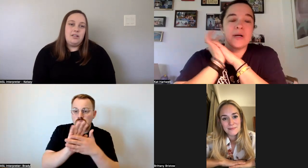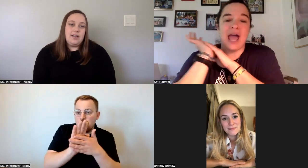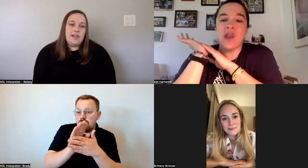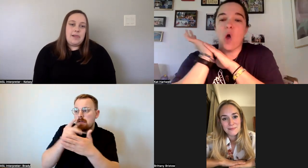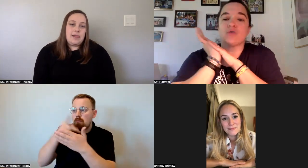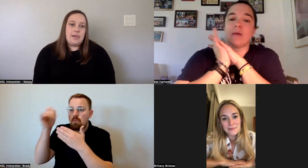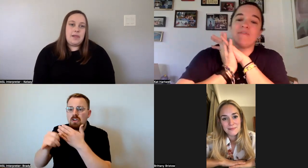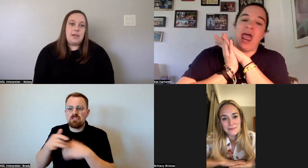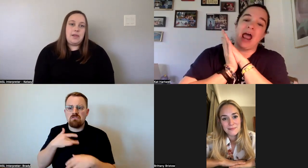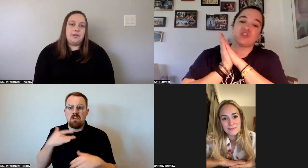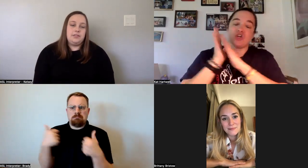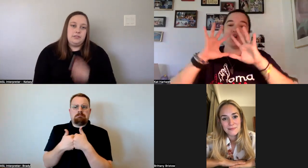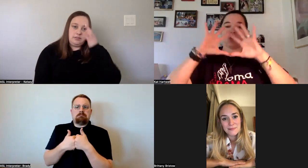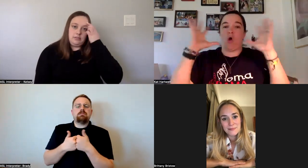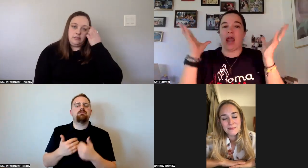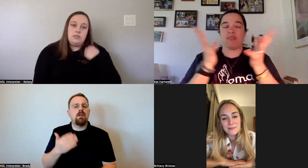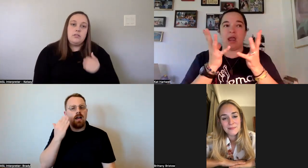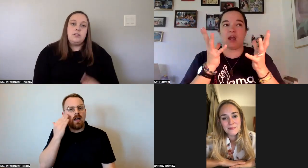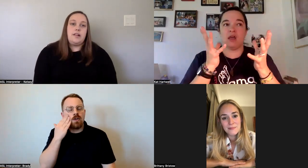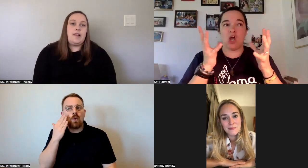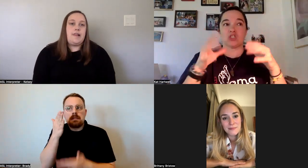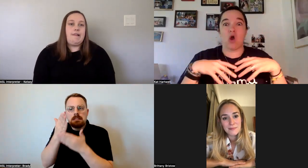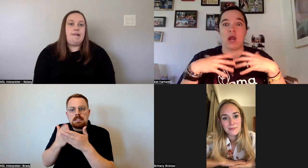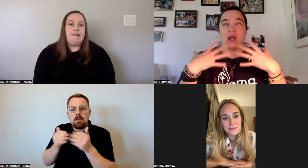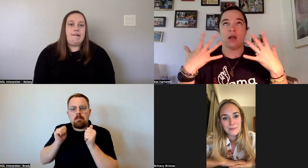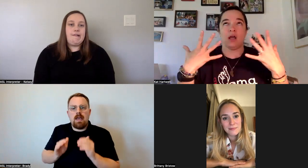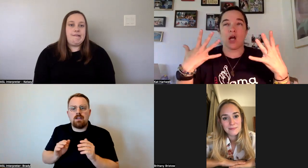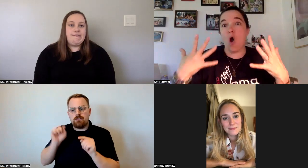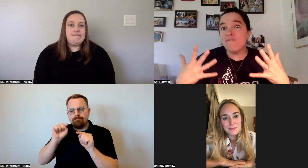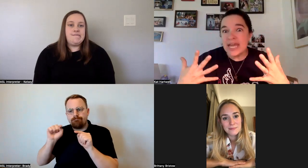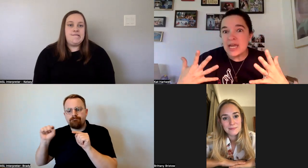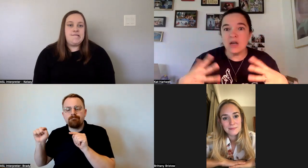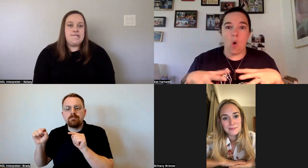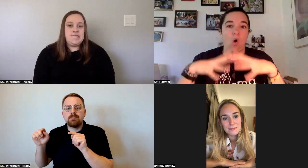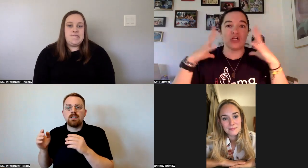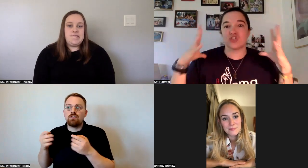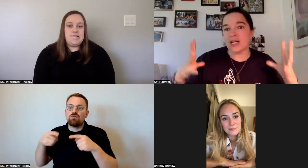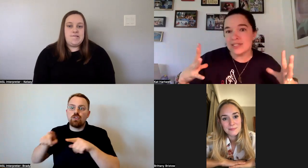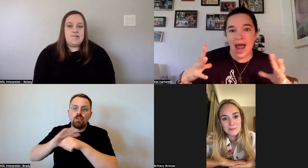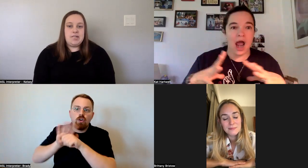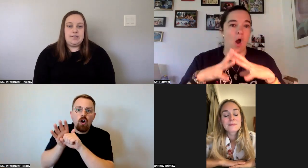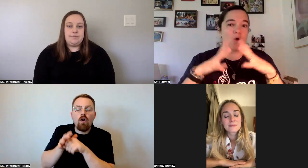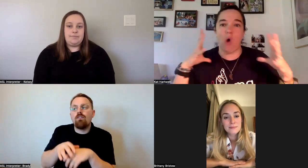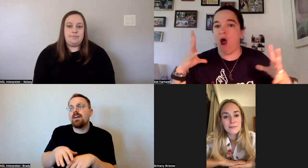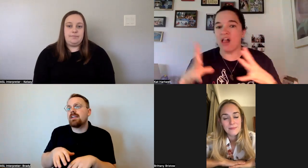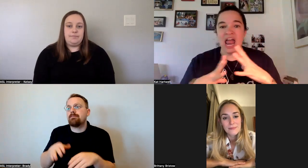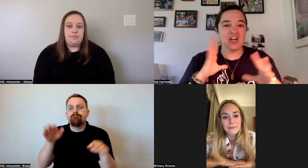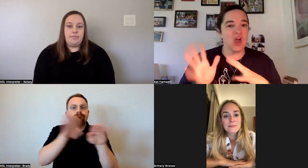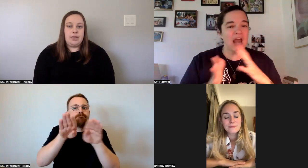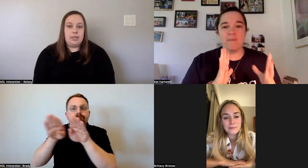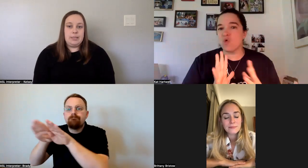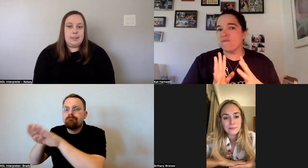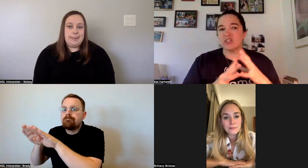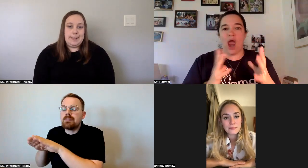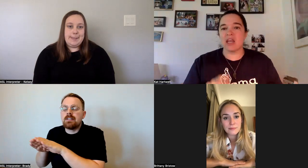challenging? Because I know some of the actors or anything during COVID or the shutdown, or are